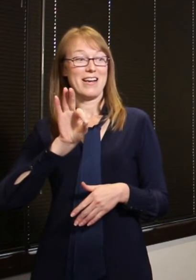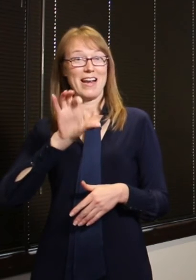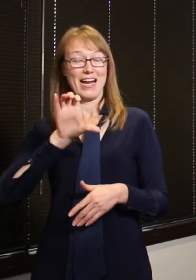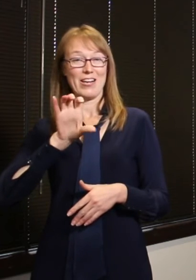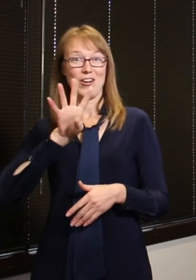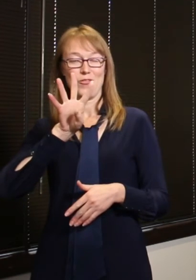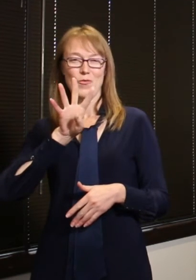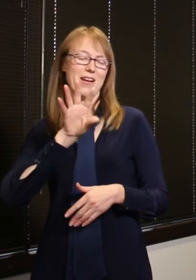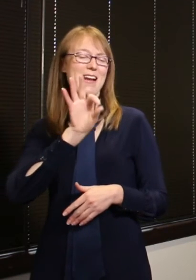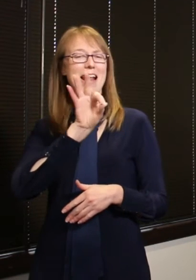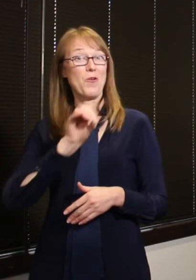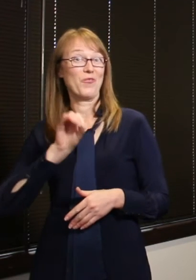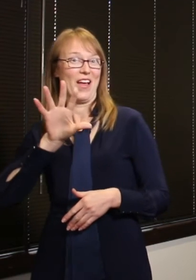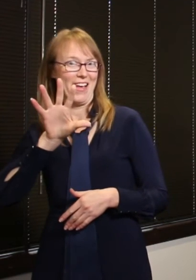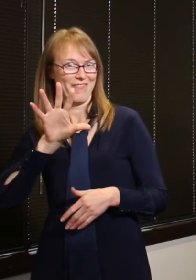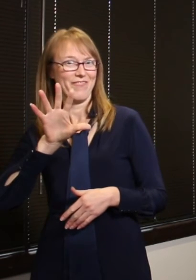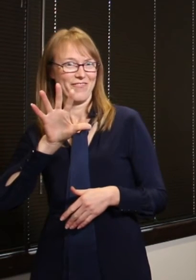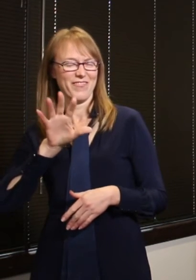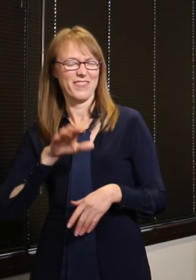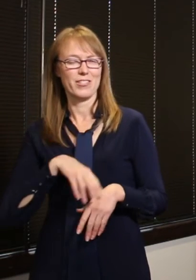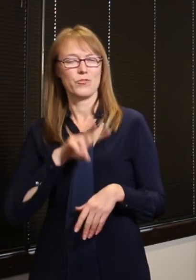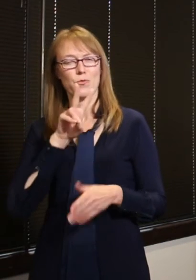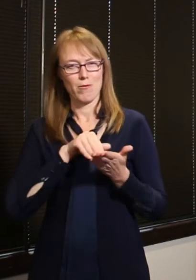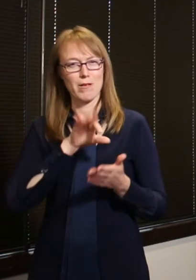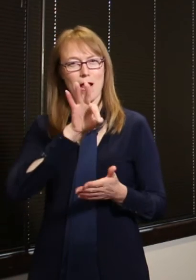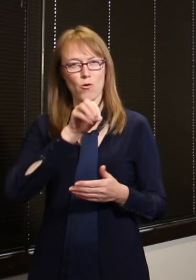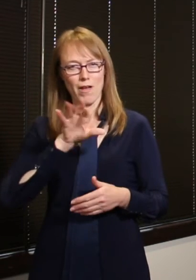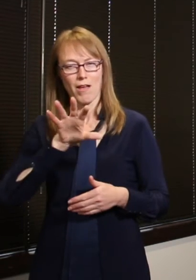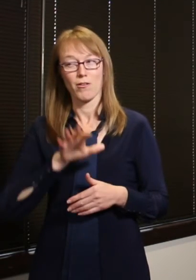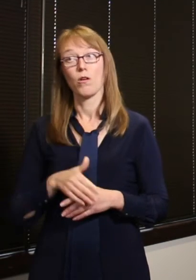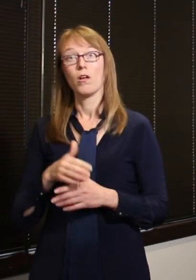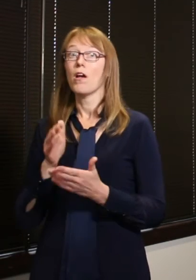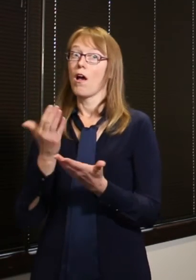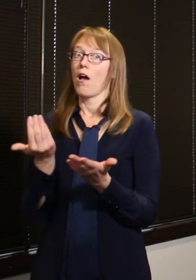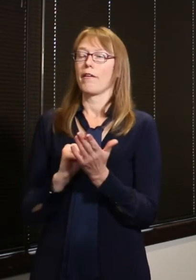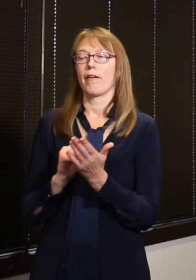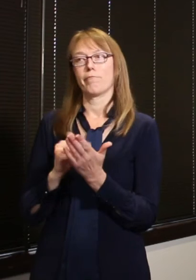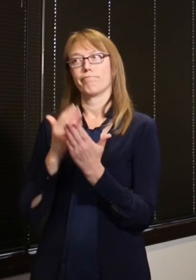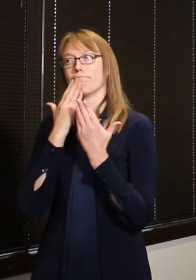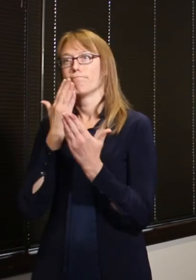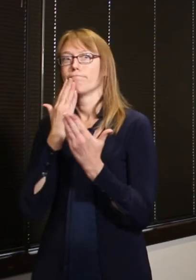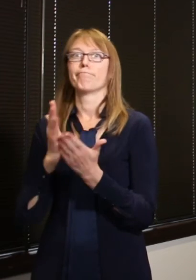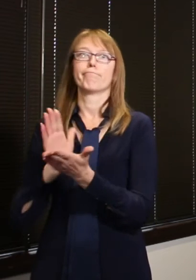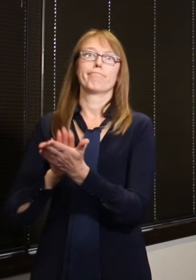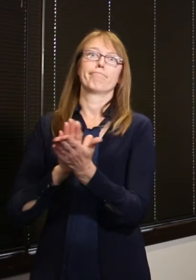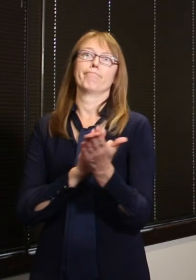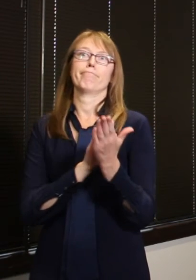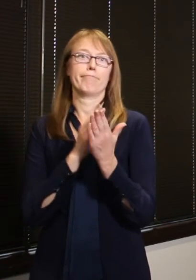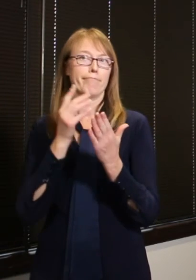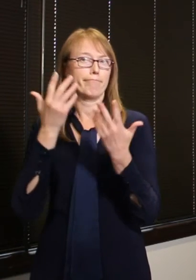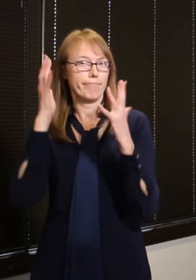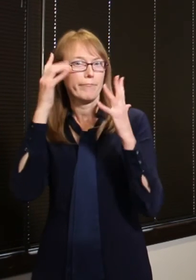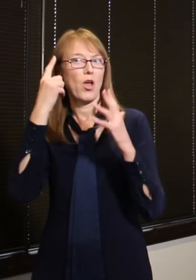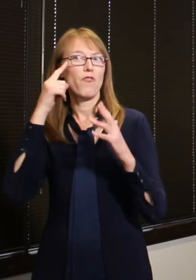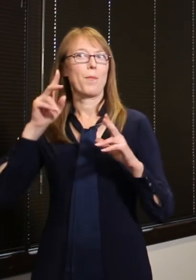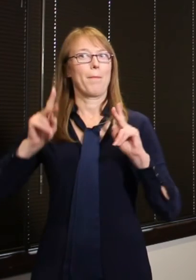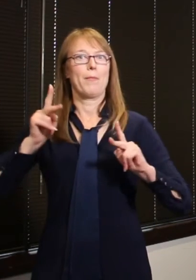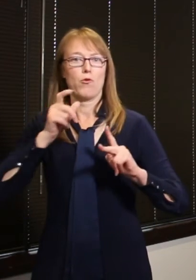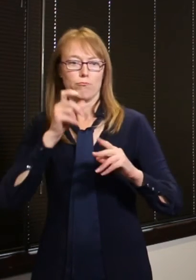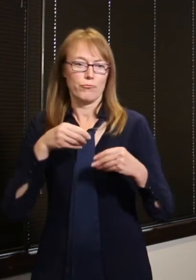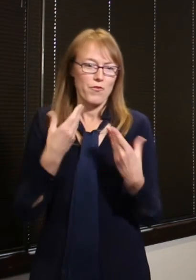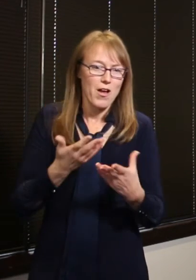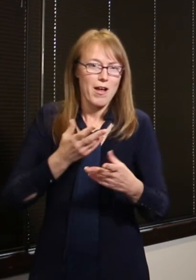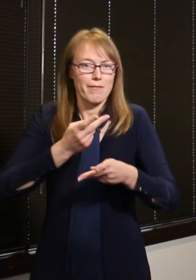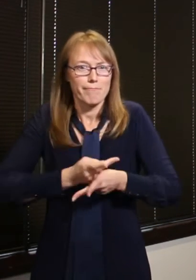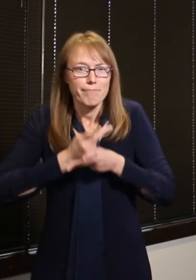healthcare workers who have made this possible by providing excellent care to all of those patients. So moving away now